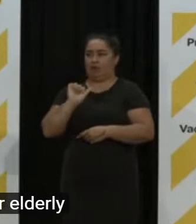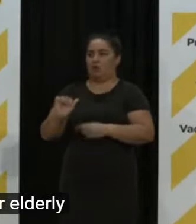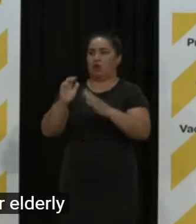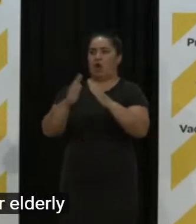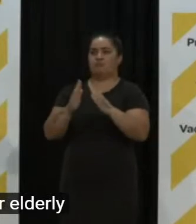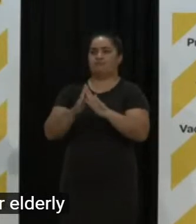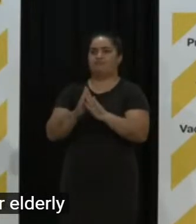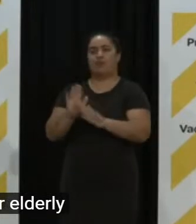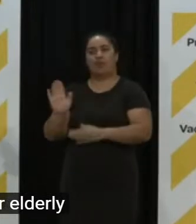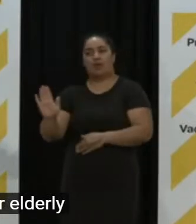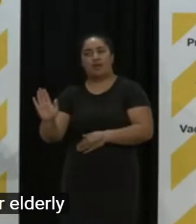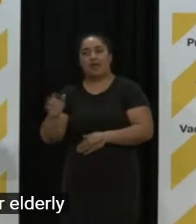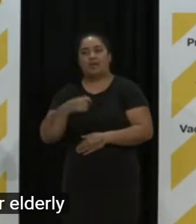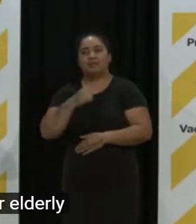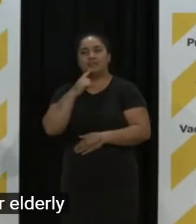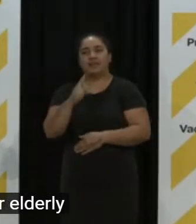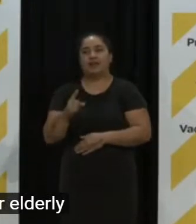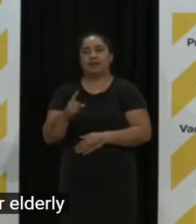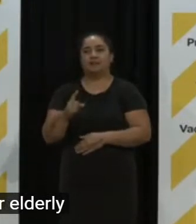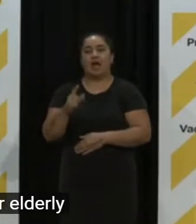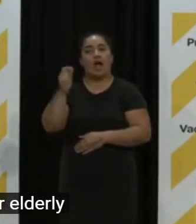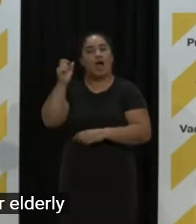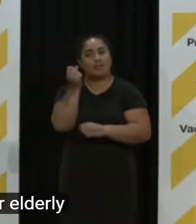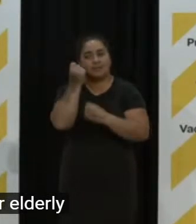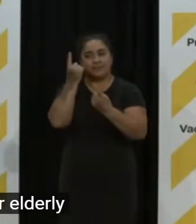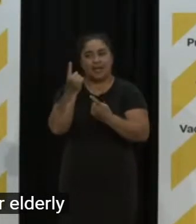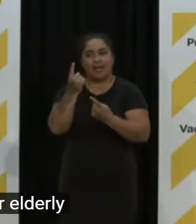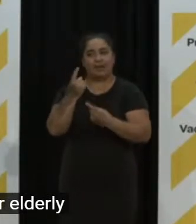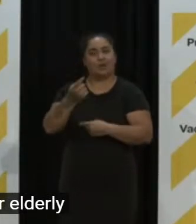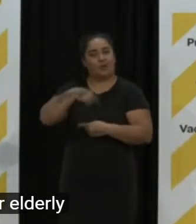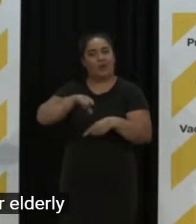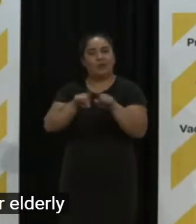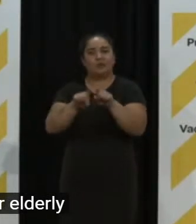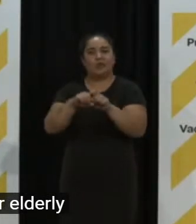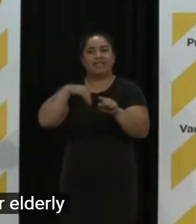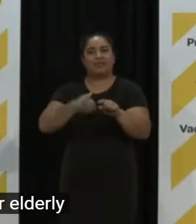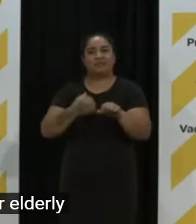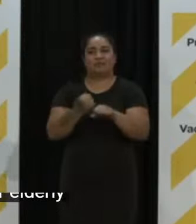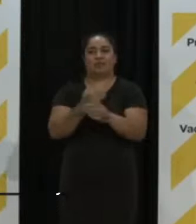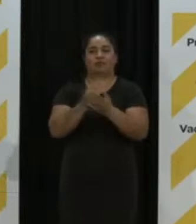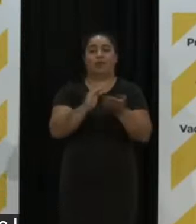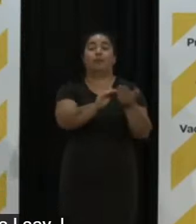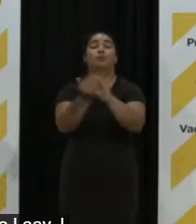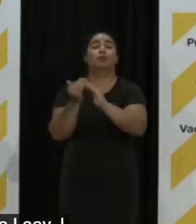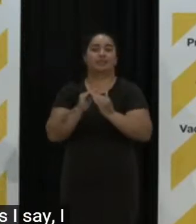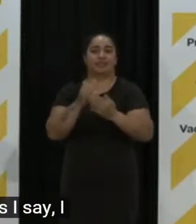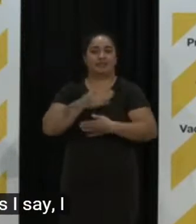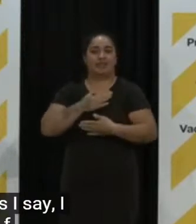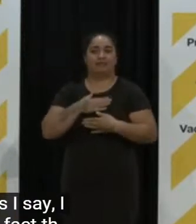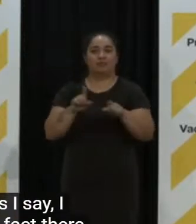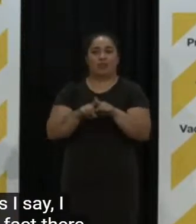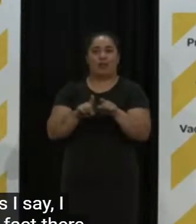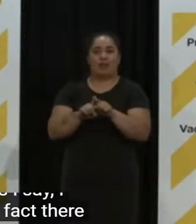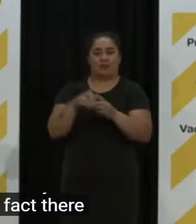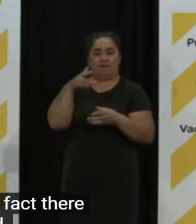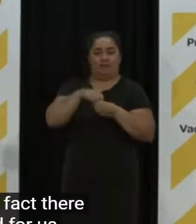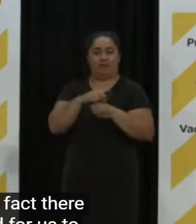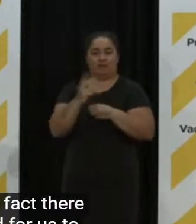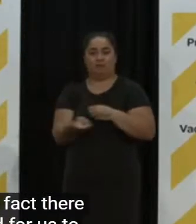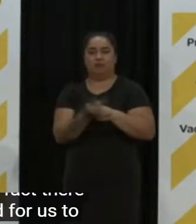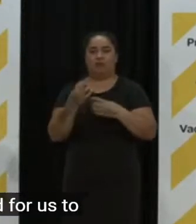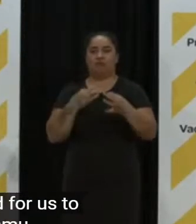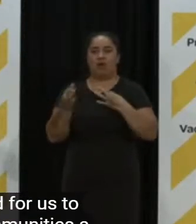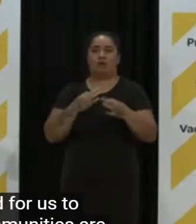I caveat that with the fact that there is a competing need for us, of course, to make sure that communities are safe, and we have a role to play there as well. As